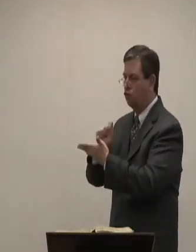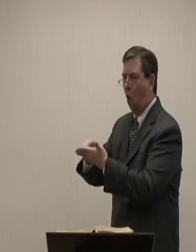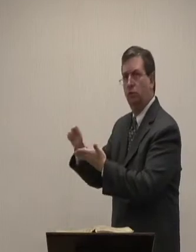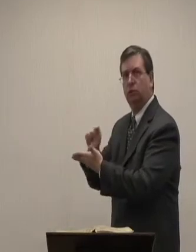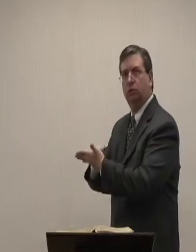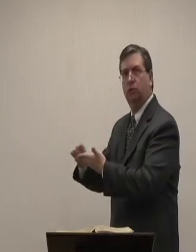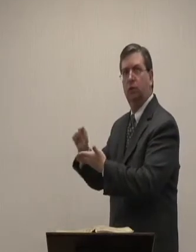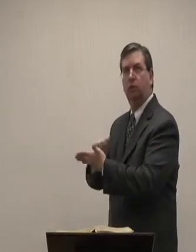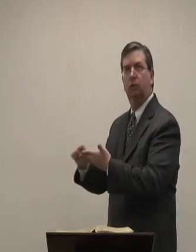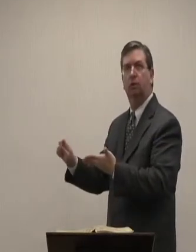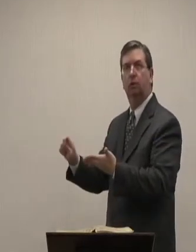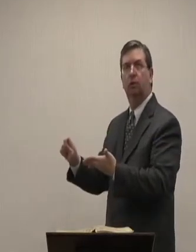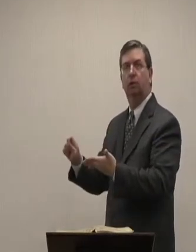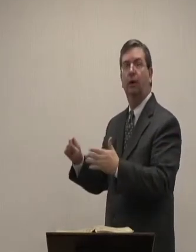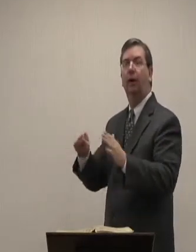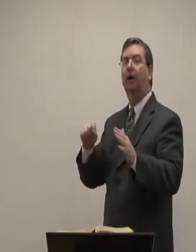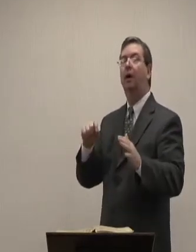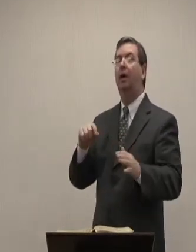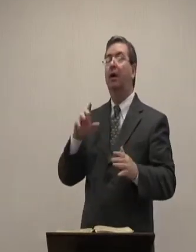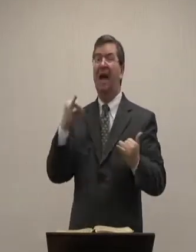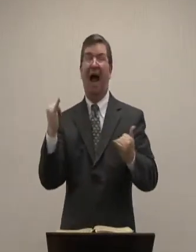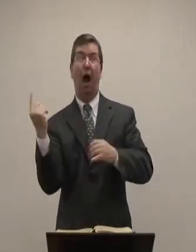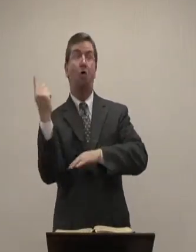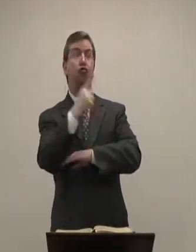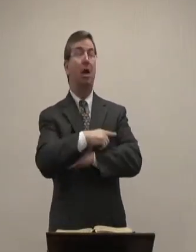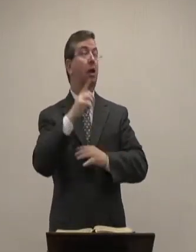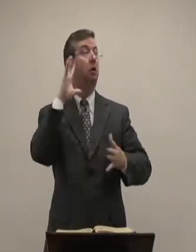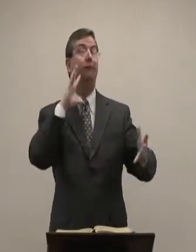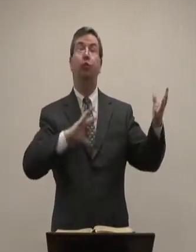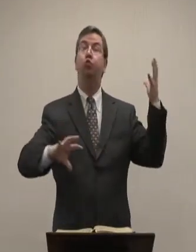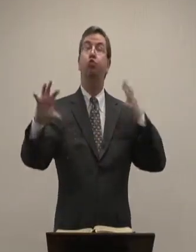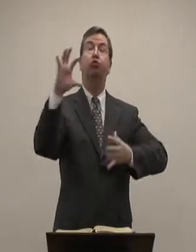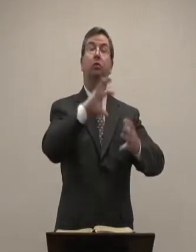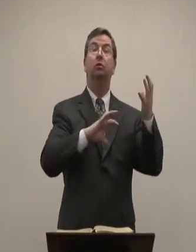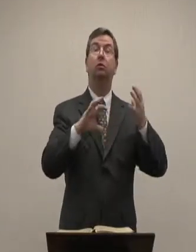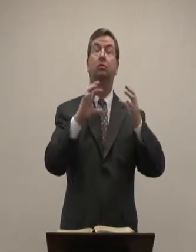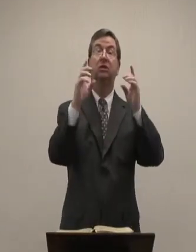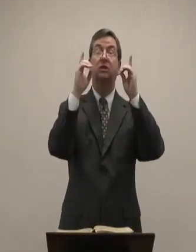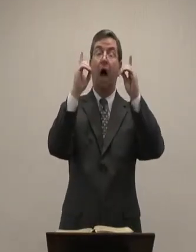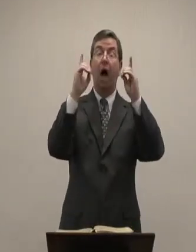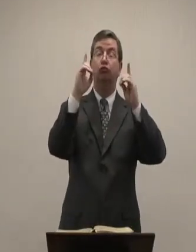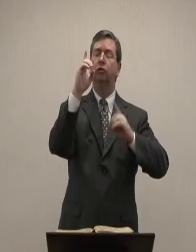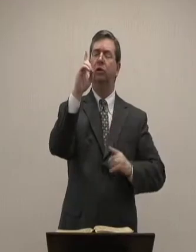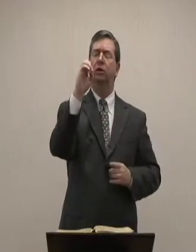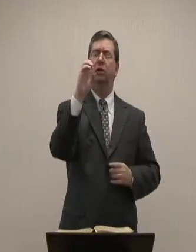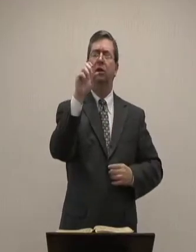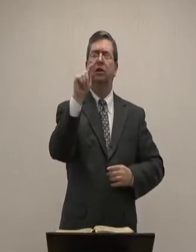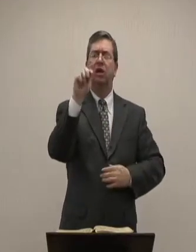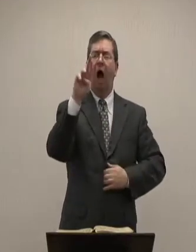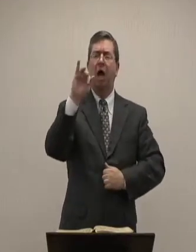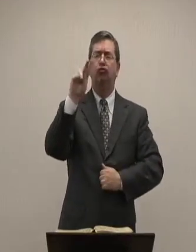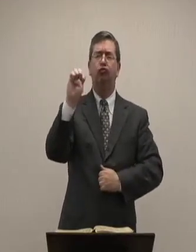It was important for them to witness and to see the things of Jesus and that how they wrote it in actual, in the Bible, in the